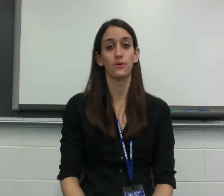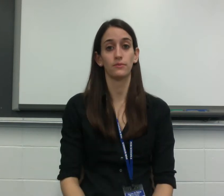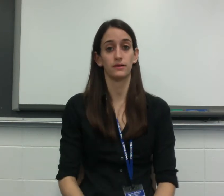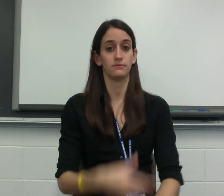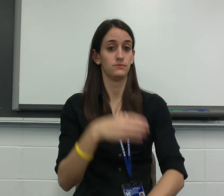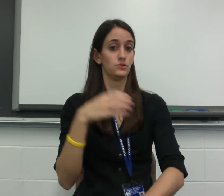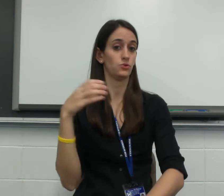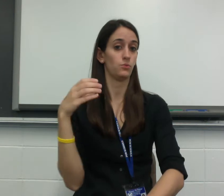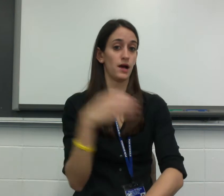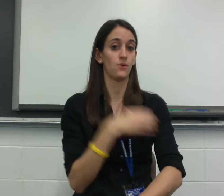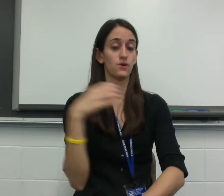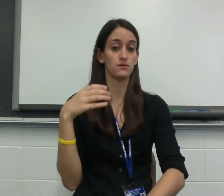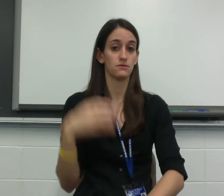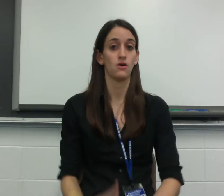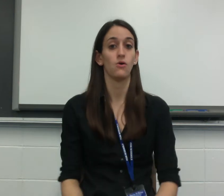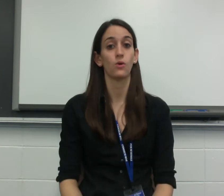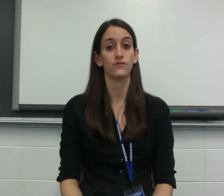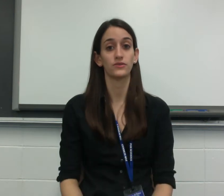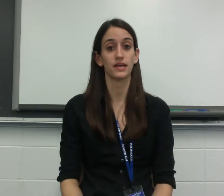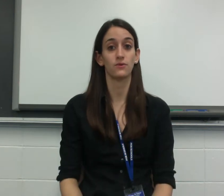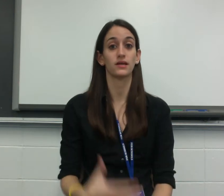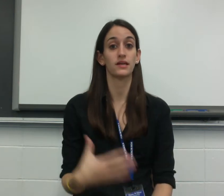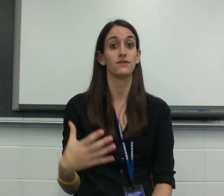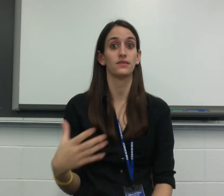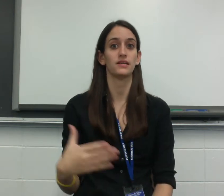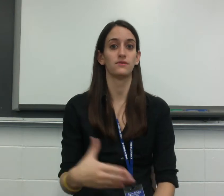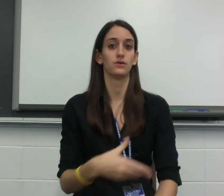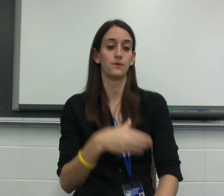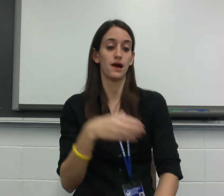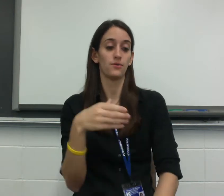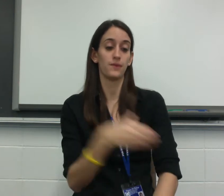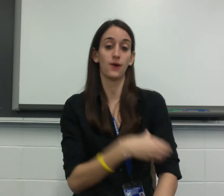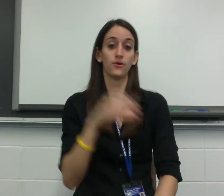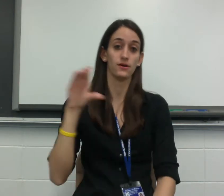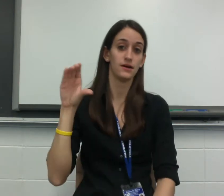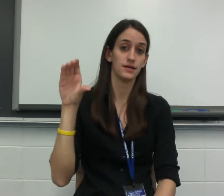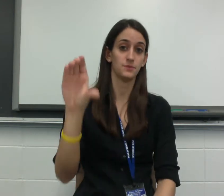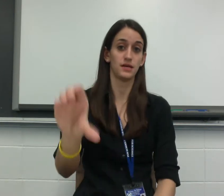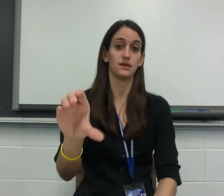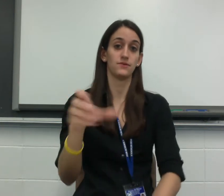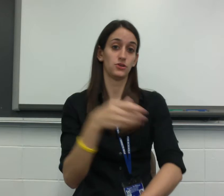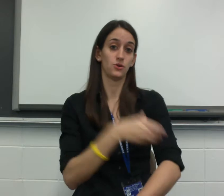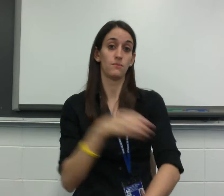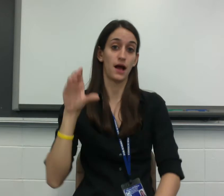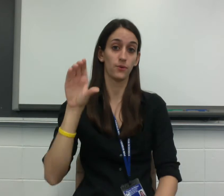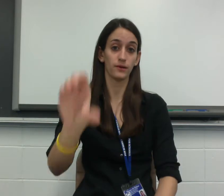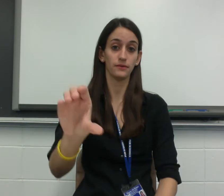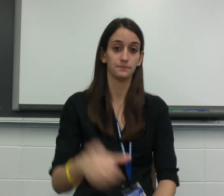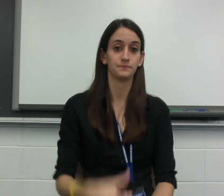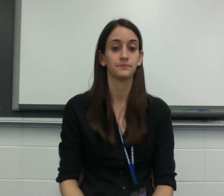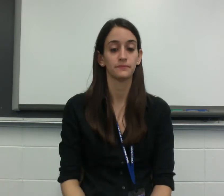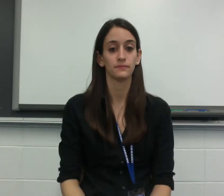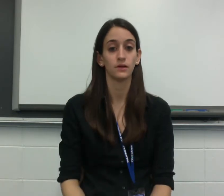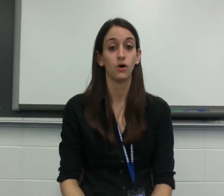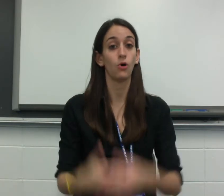Empowerment, so power. Or if you're saying we're giving the deaf community power, power is being given to you. Empowerment. Hope.